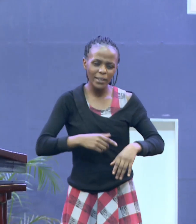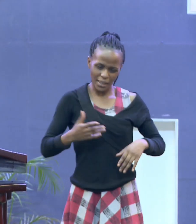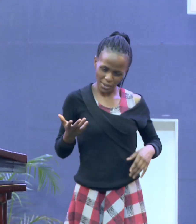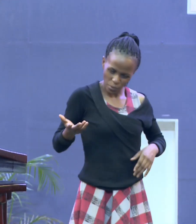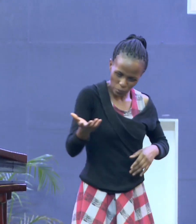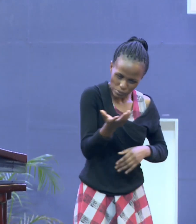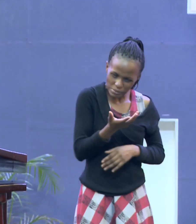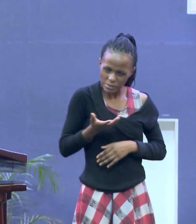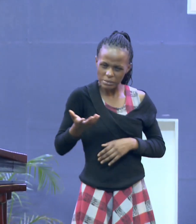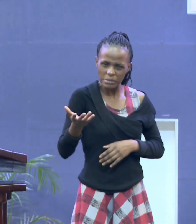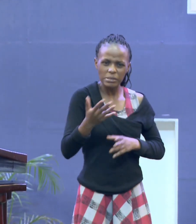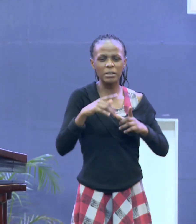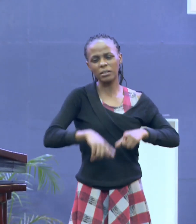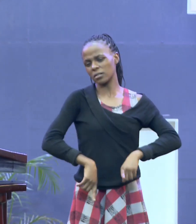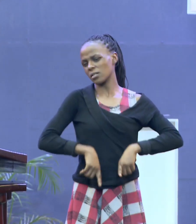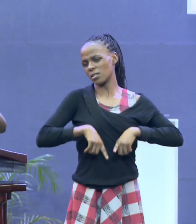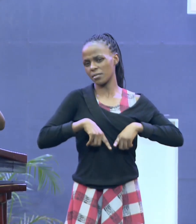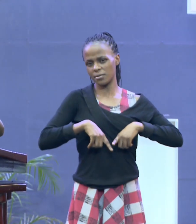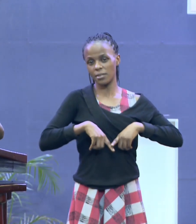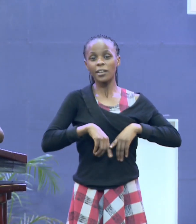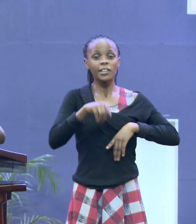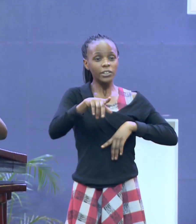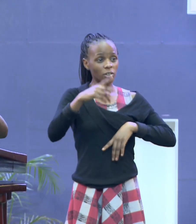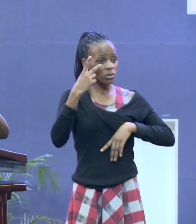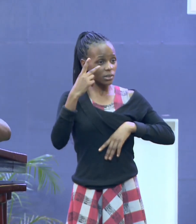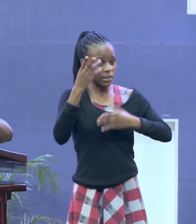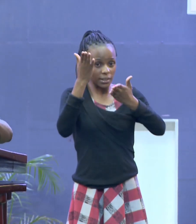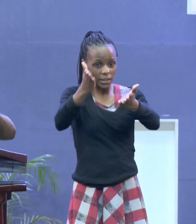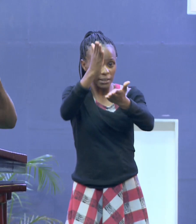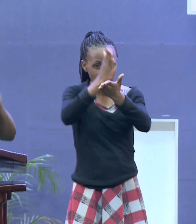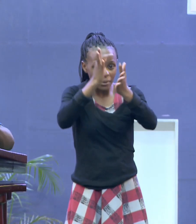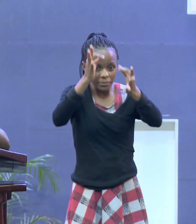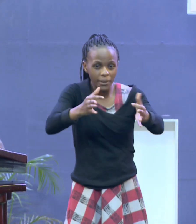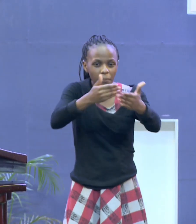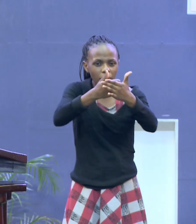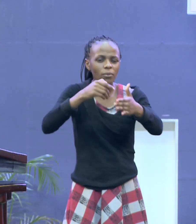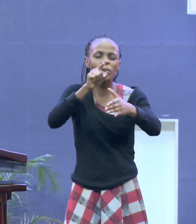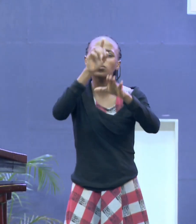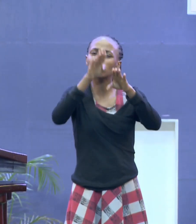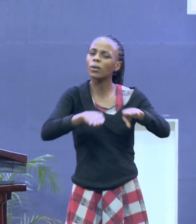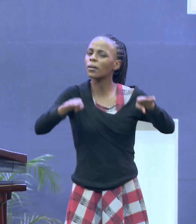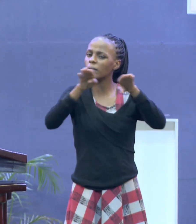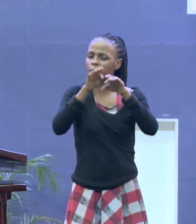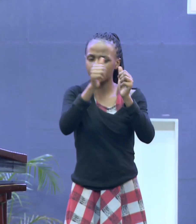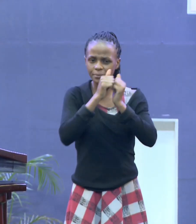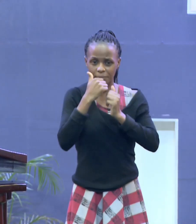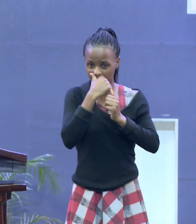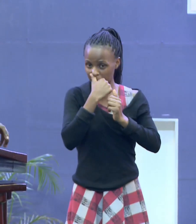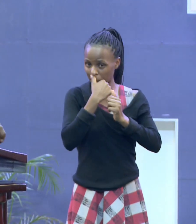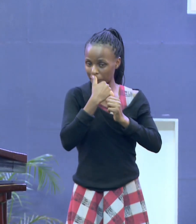them. If you look at the life and examine it, there were things that you used to